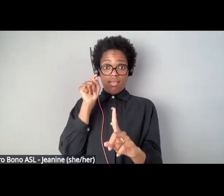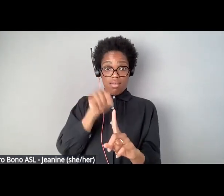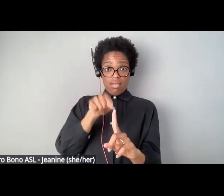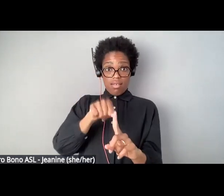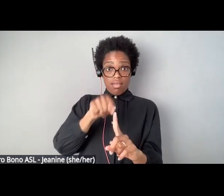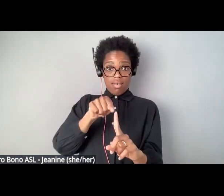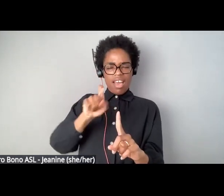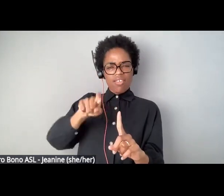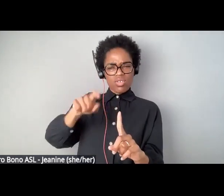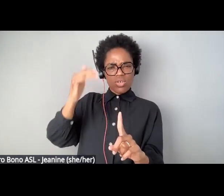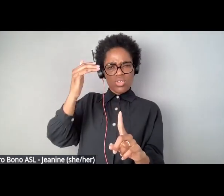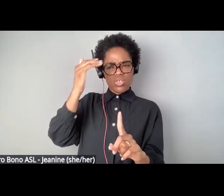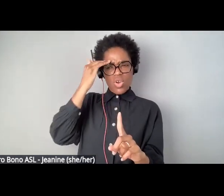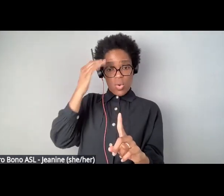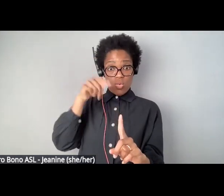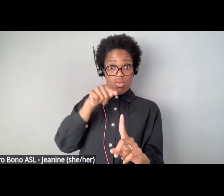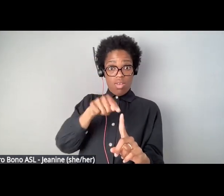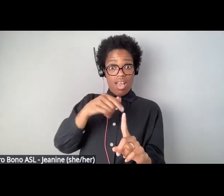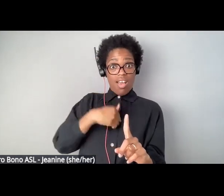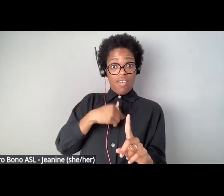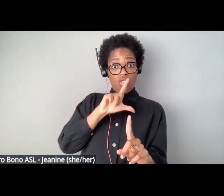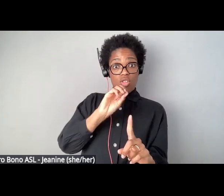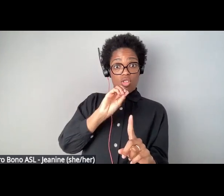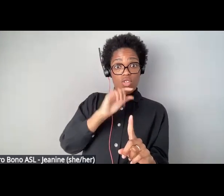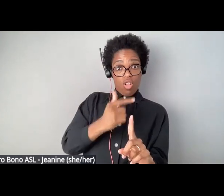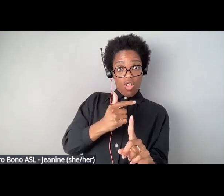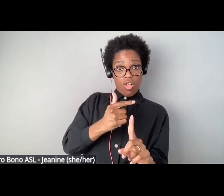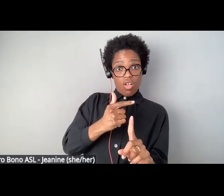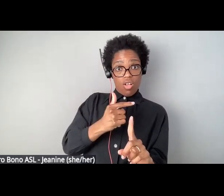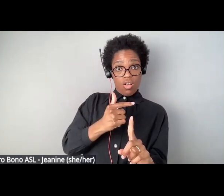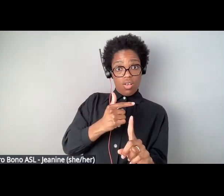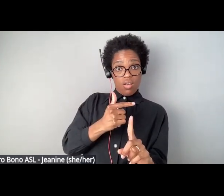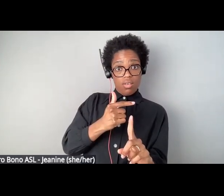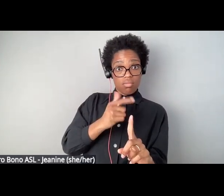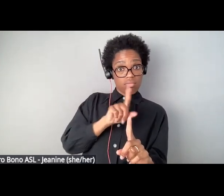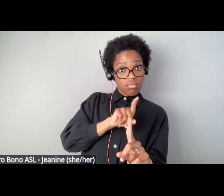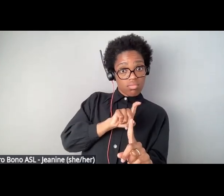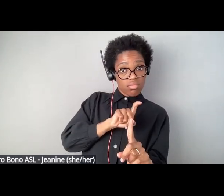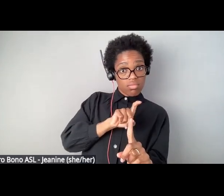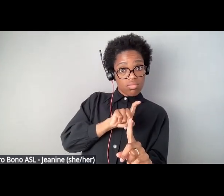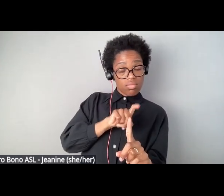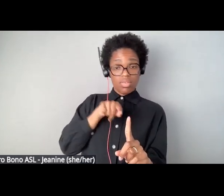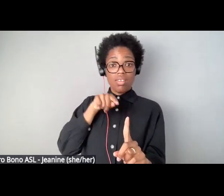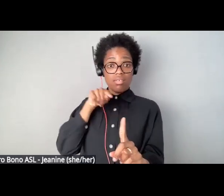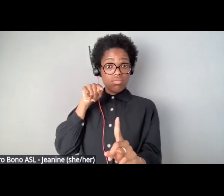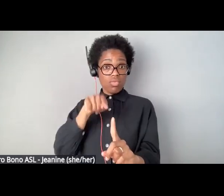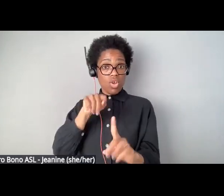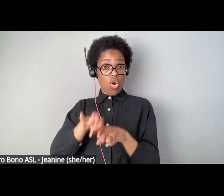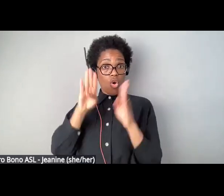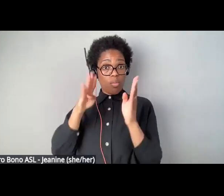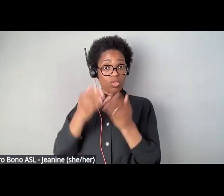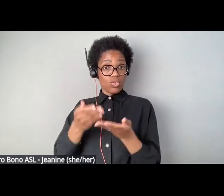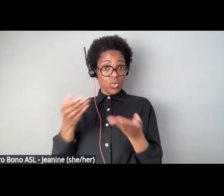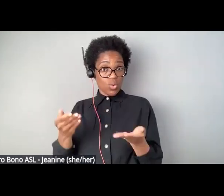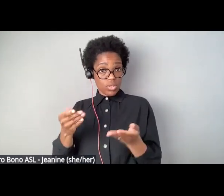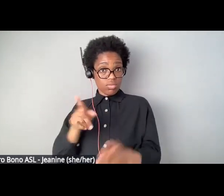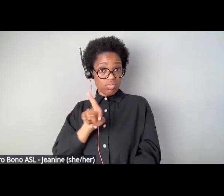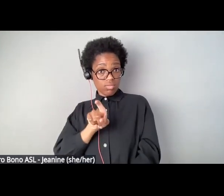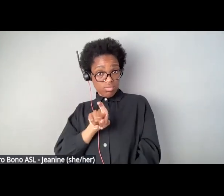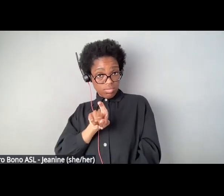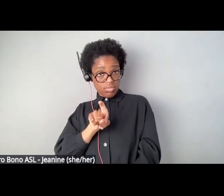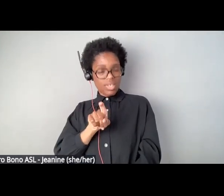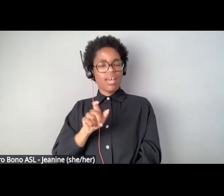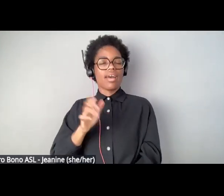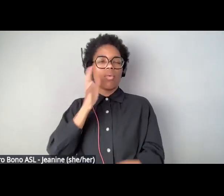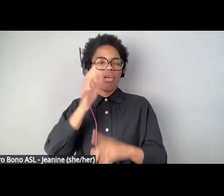no log policy? And is it open source to verify and provide accountability for that? We'll talk about open source